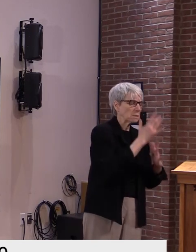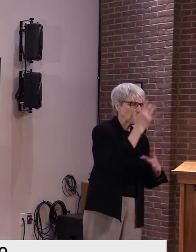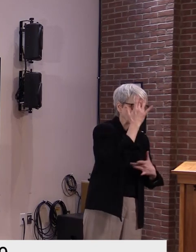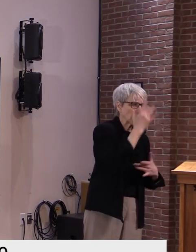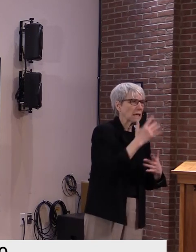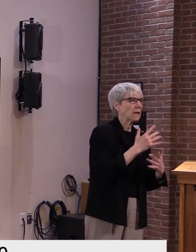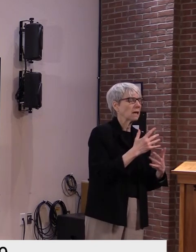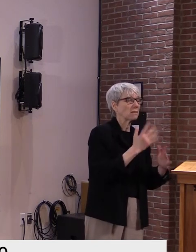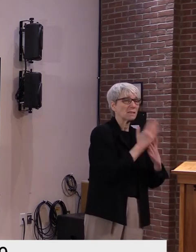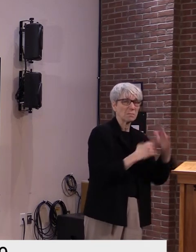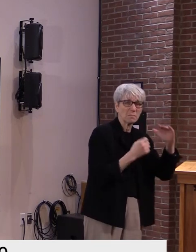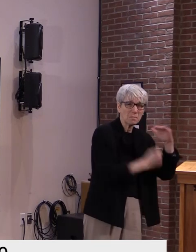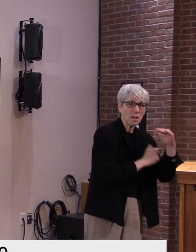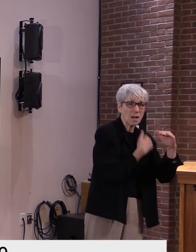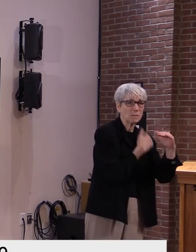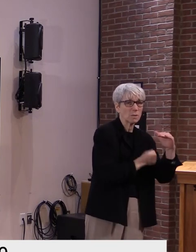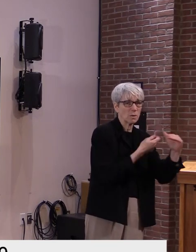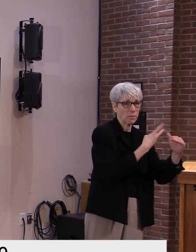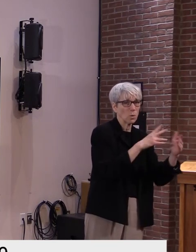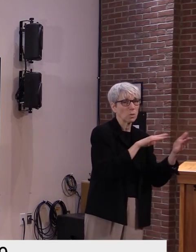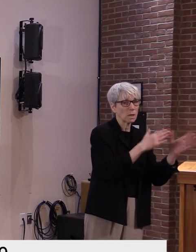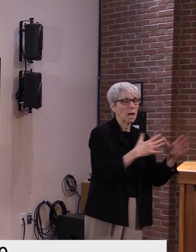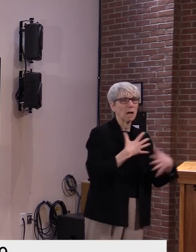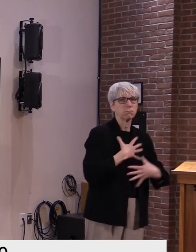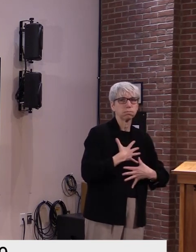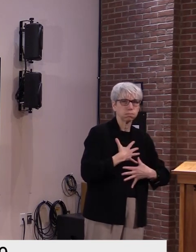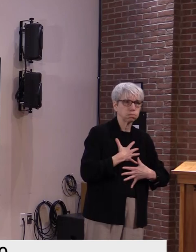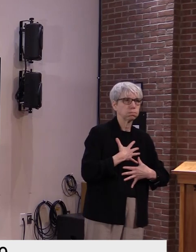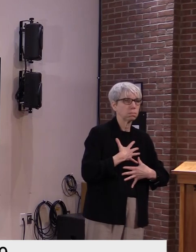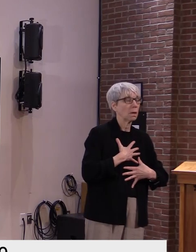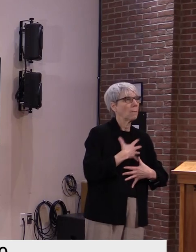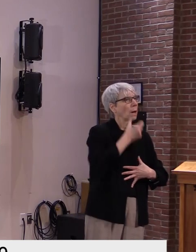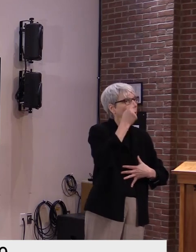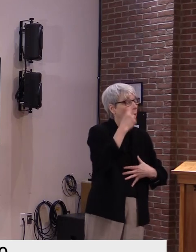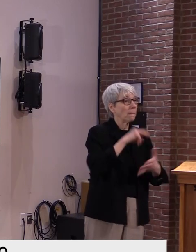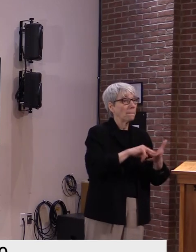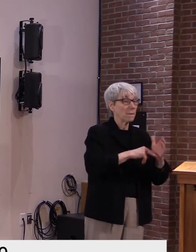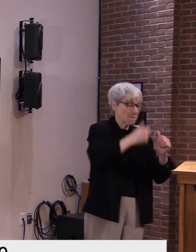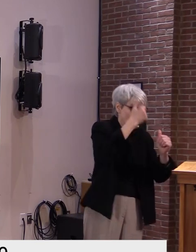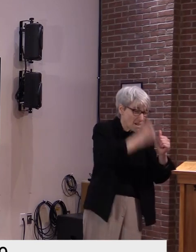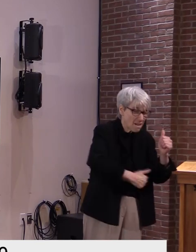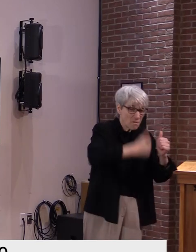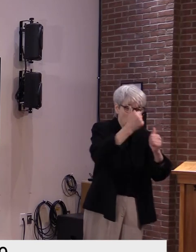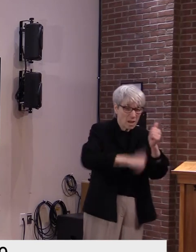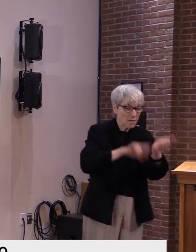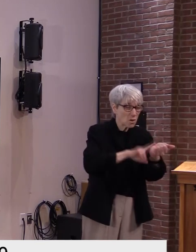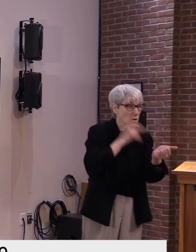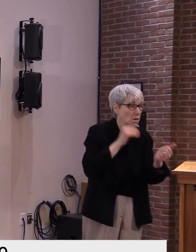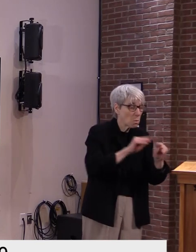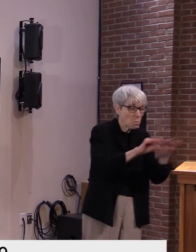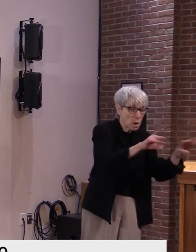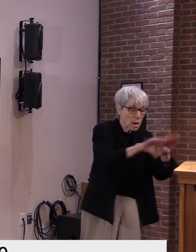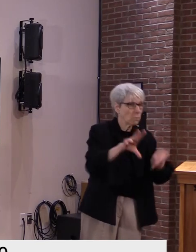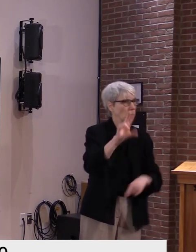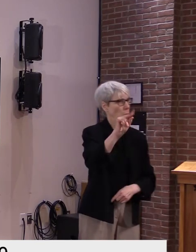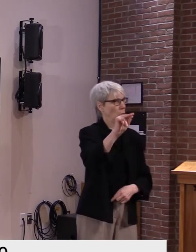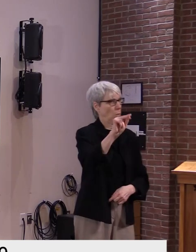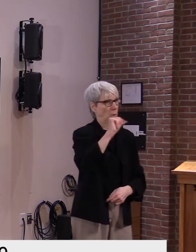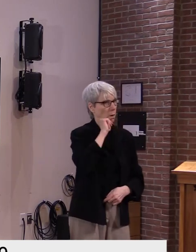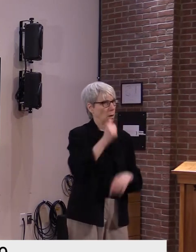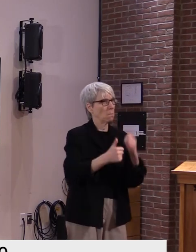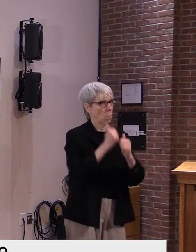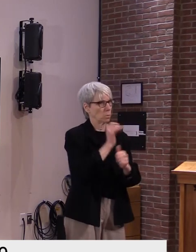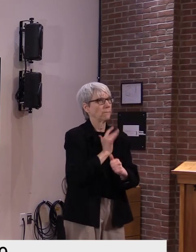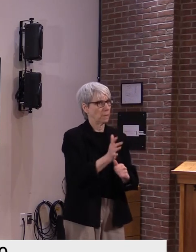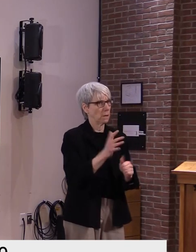and sometimes loss of life, but don't get the impression it's impacting every facility in the state, because it certainly is